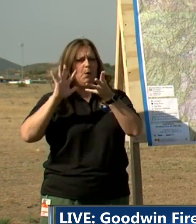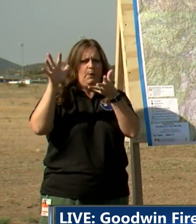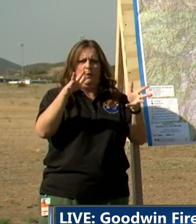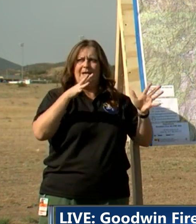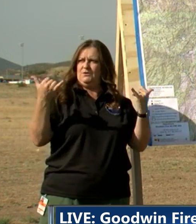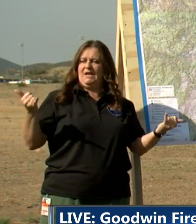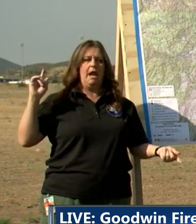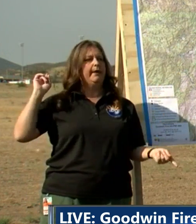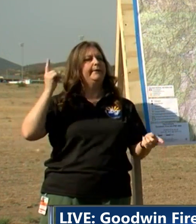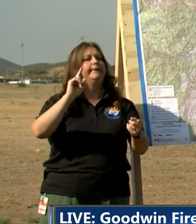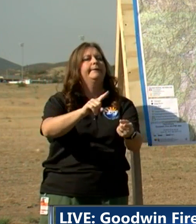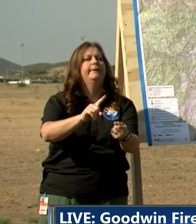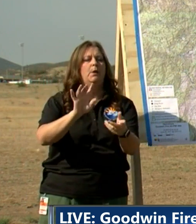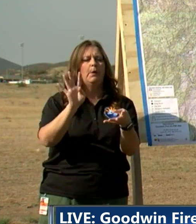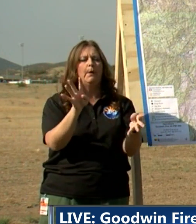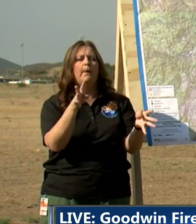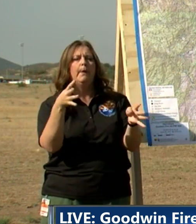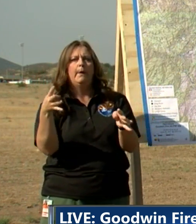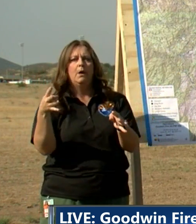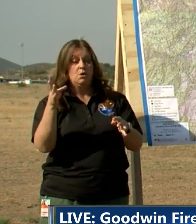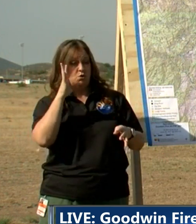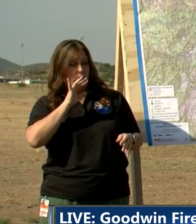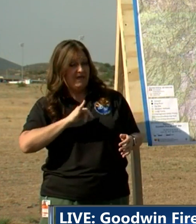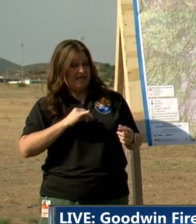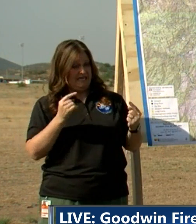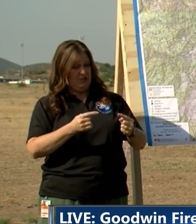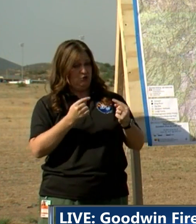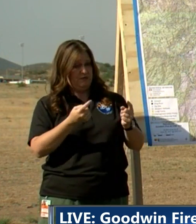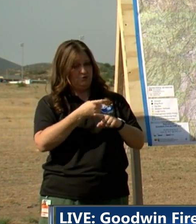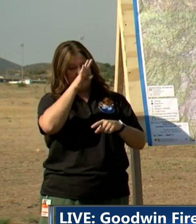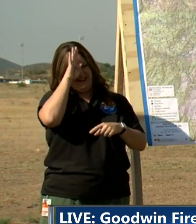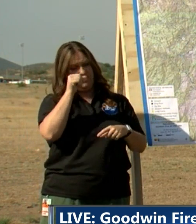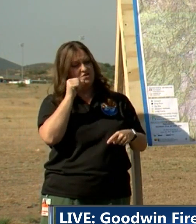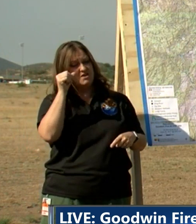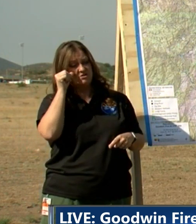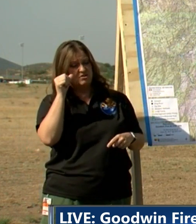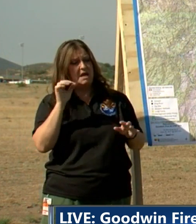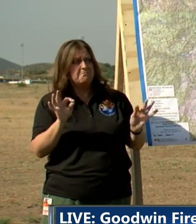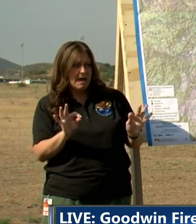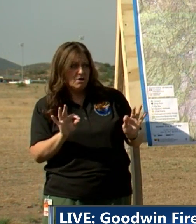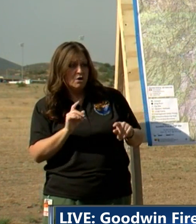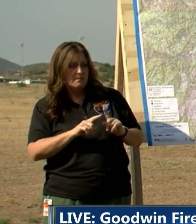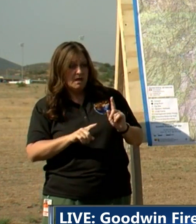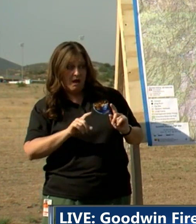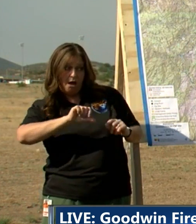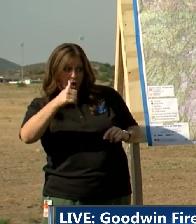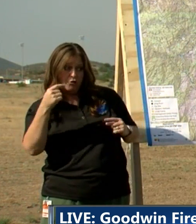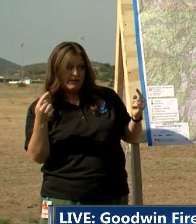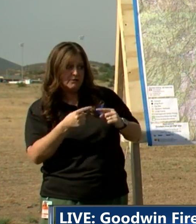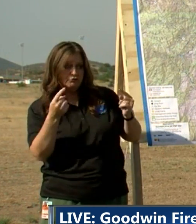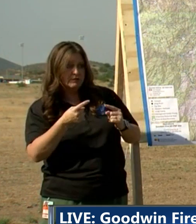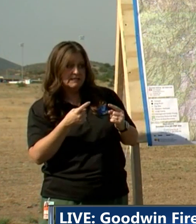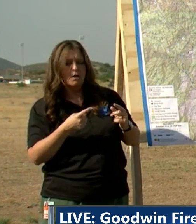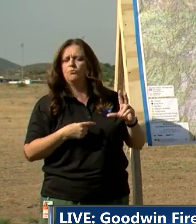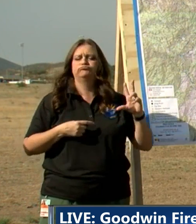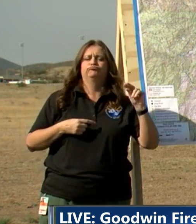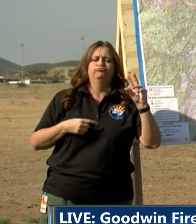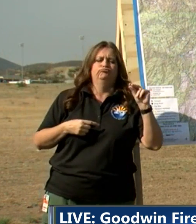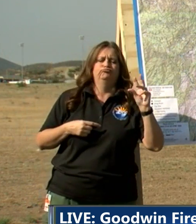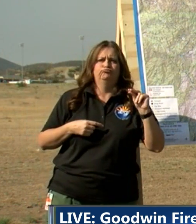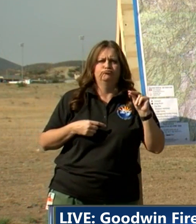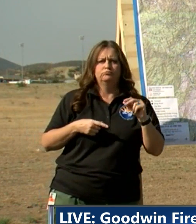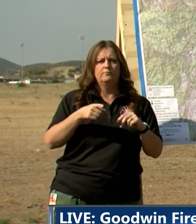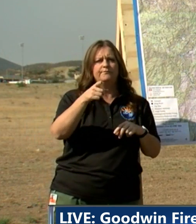last couple days. I know there was a minor injury to a firefighter. Were there any other injuries yesterday? No, none of any time loss type stuff.